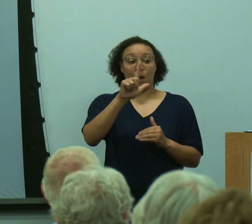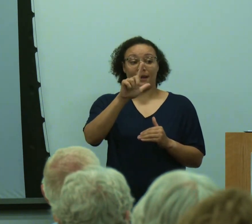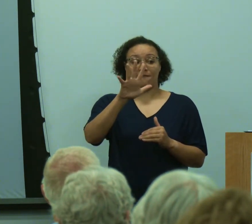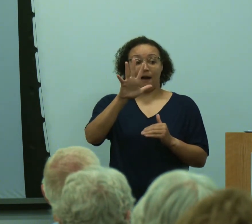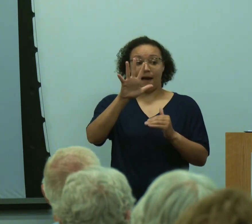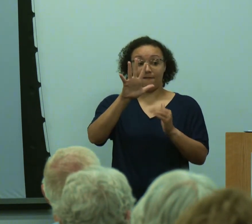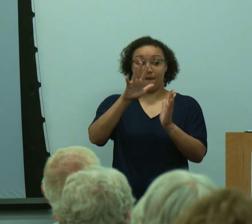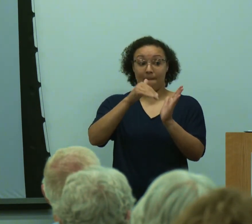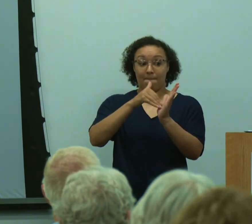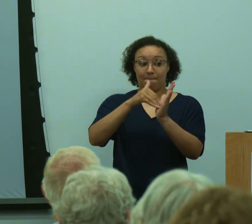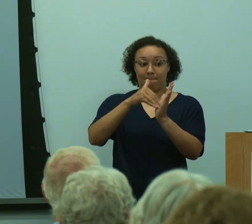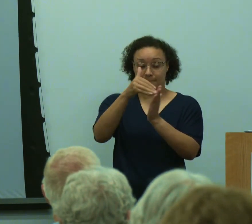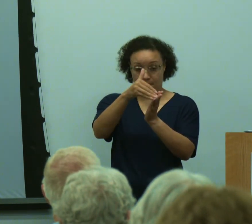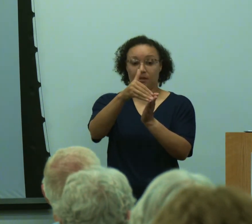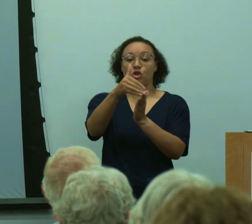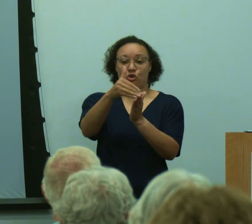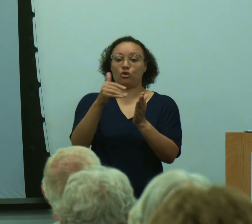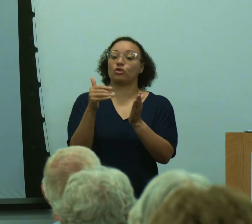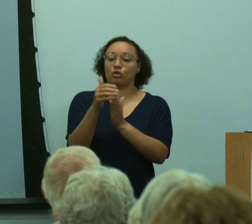primary was 8%.